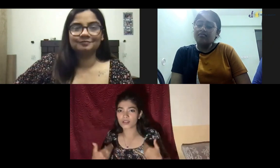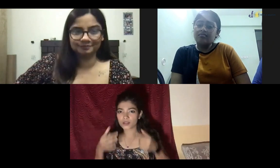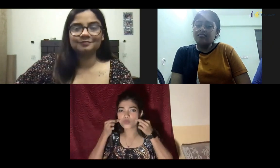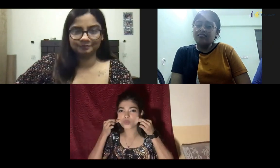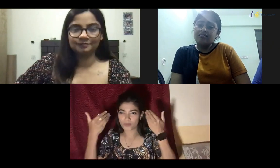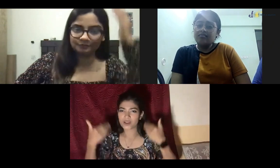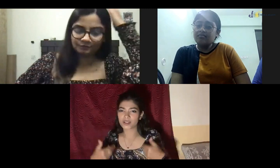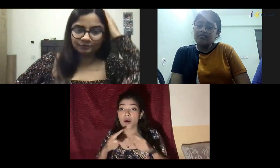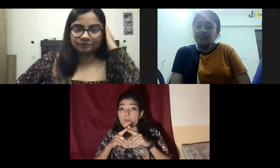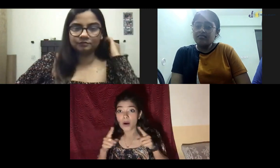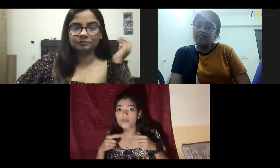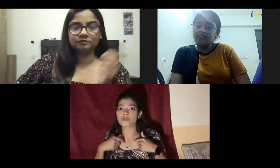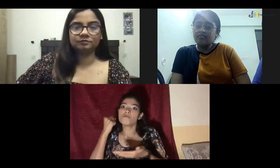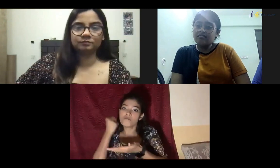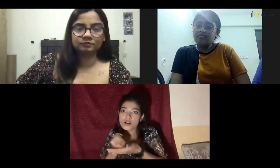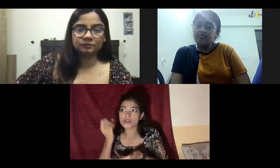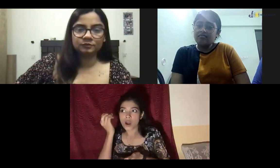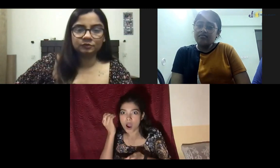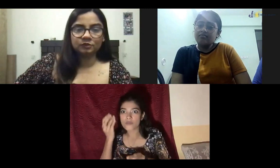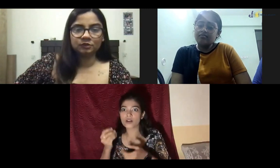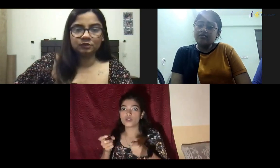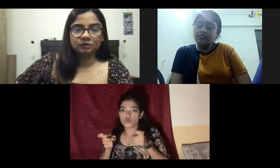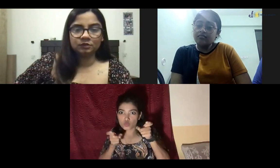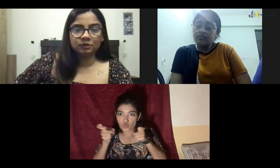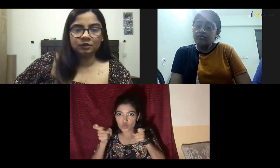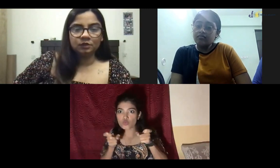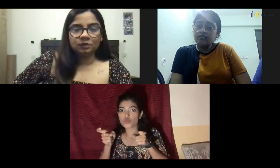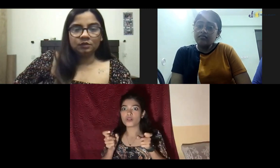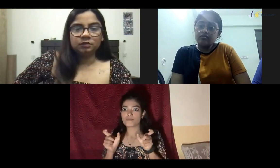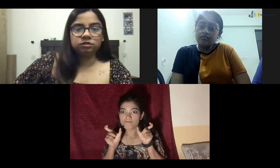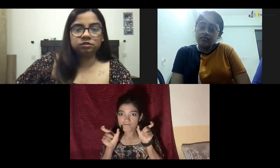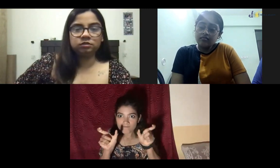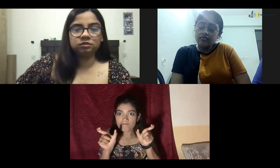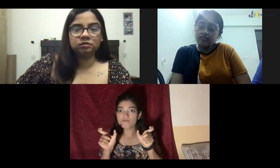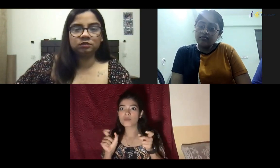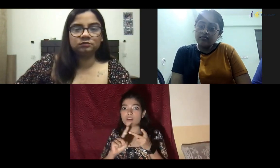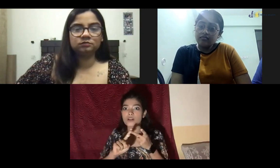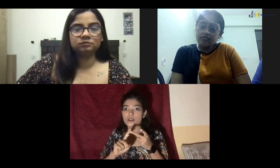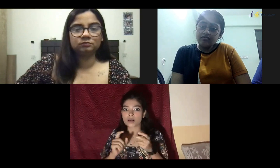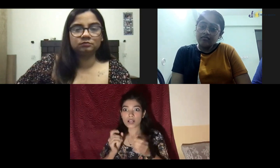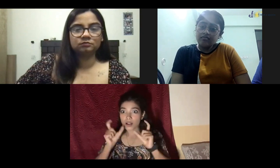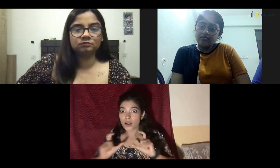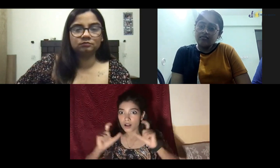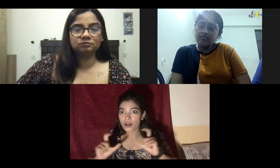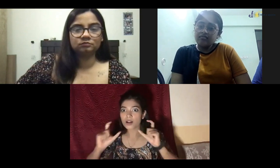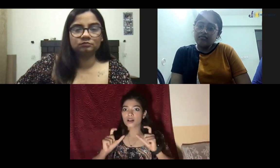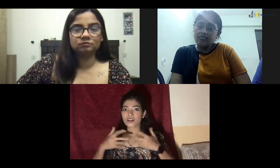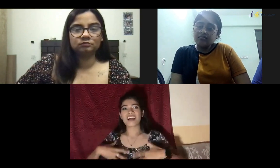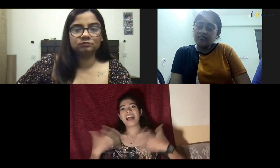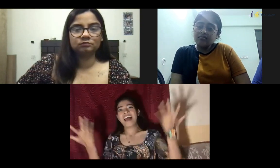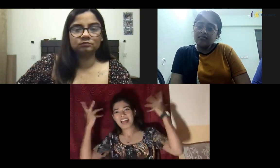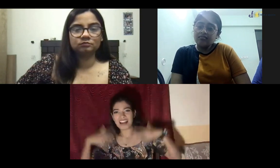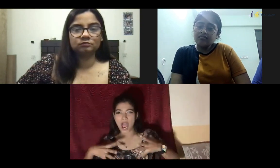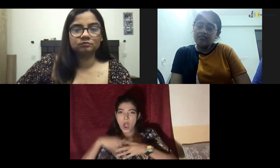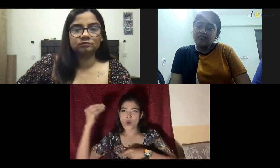human being. That's not our mistake. But yeah, we have to spread the awareness. We have to control ourselves. We have to watch,